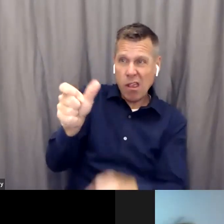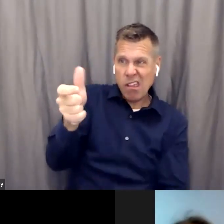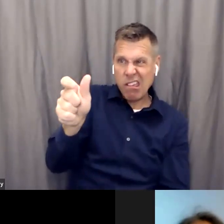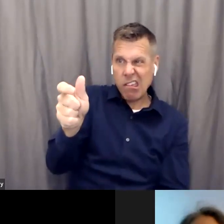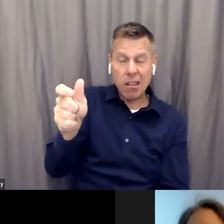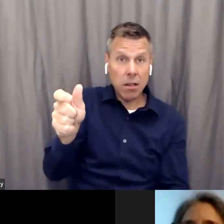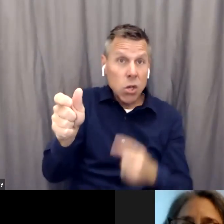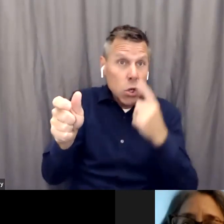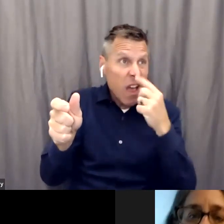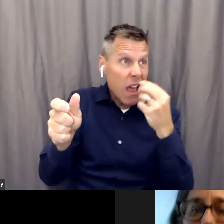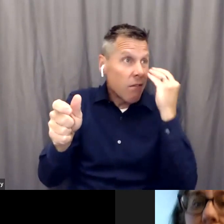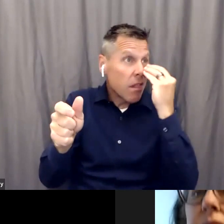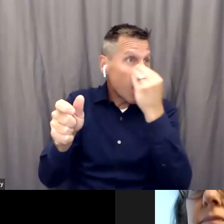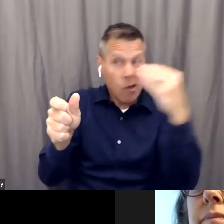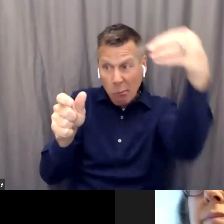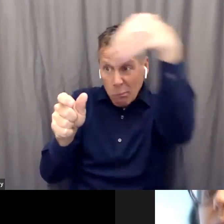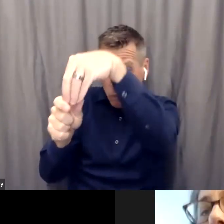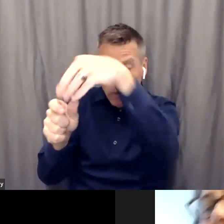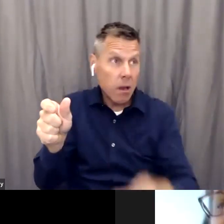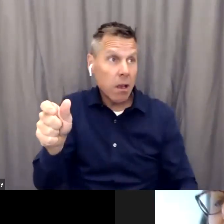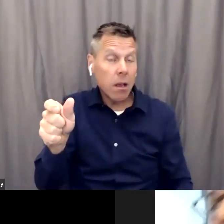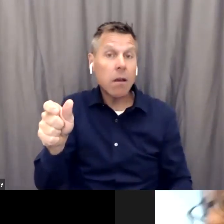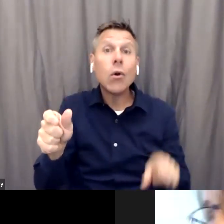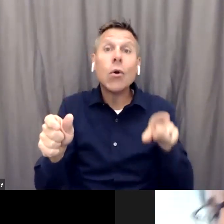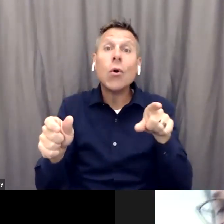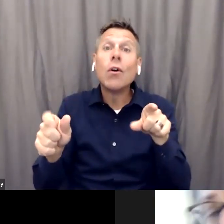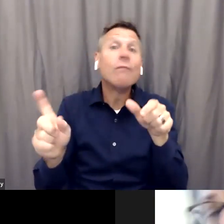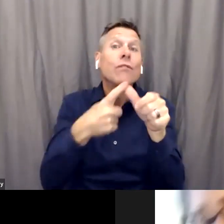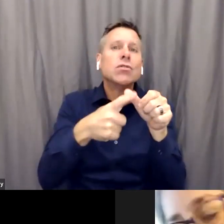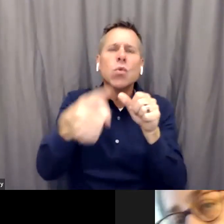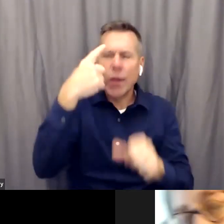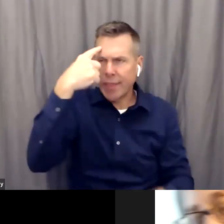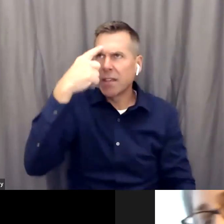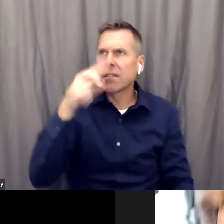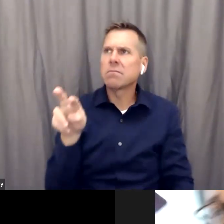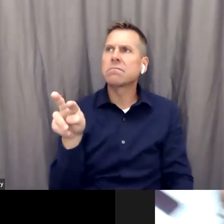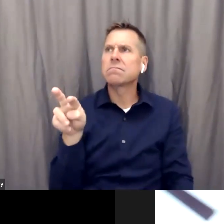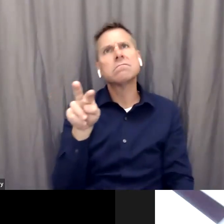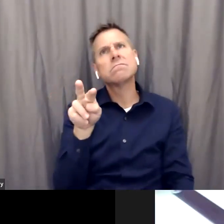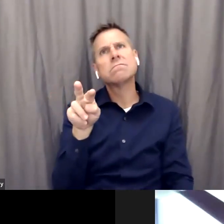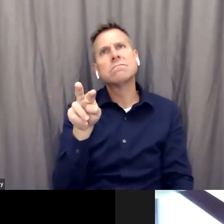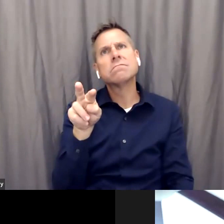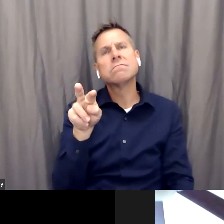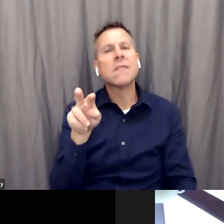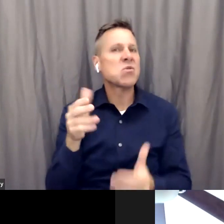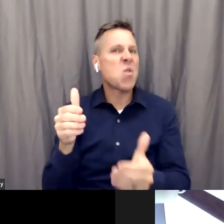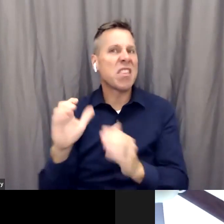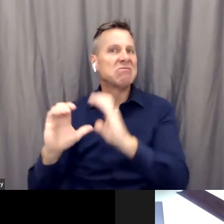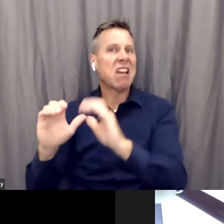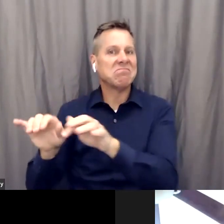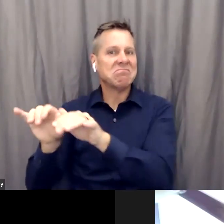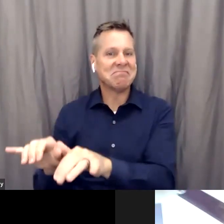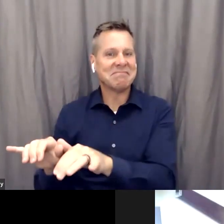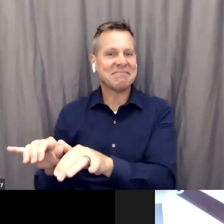pot? What would you initially think? What would your initial thoughts be? Go ahead and type them in the chat. If I